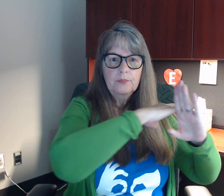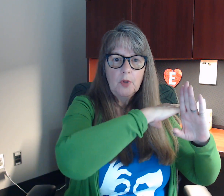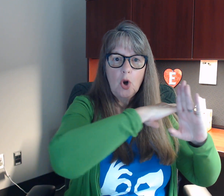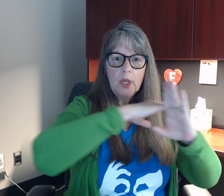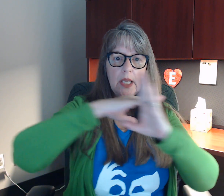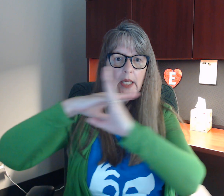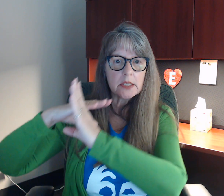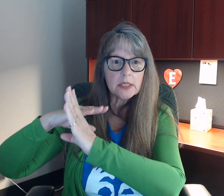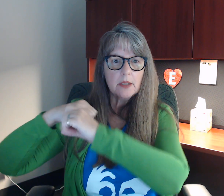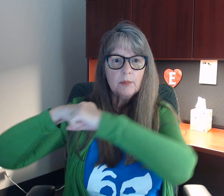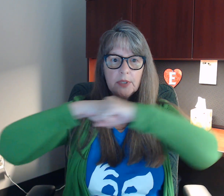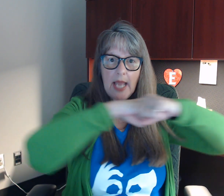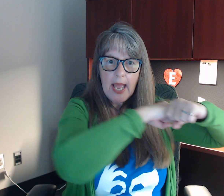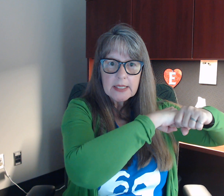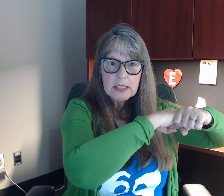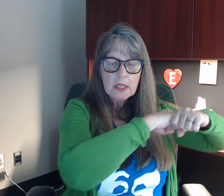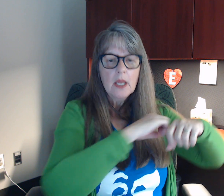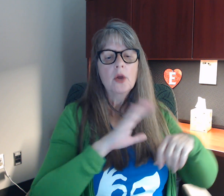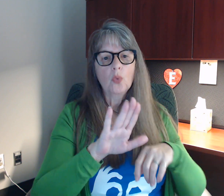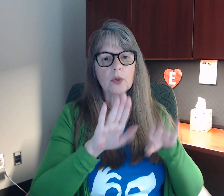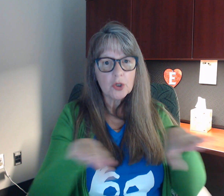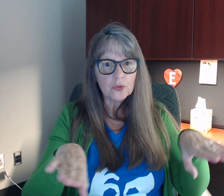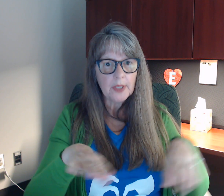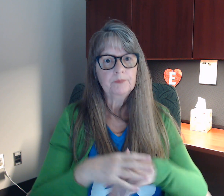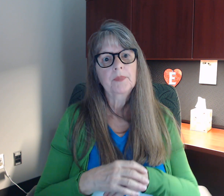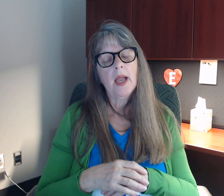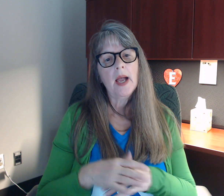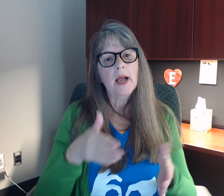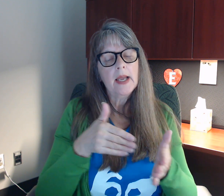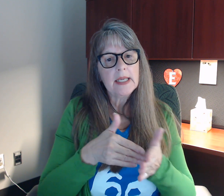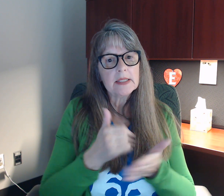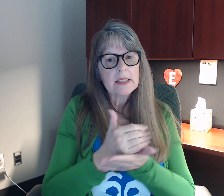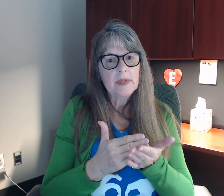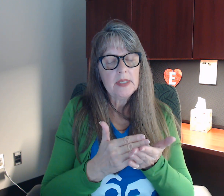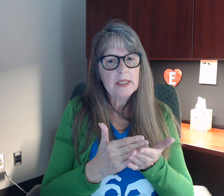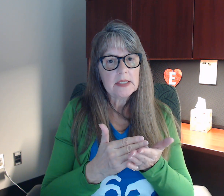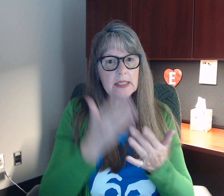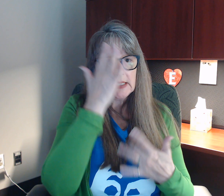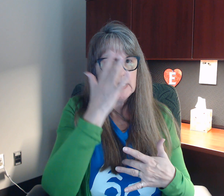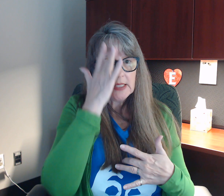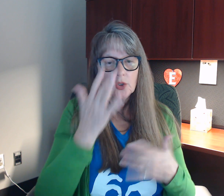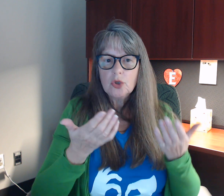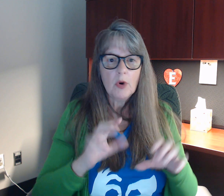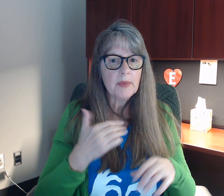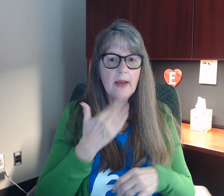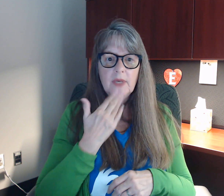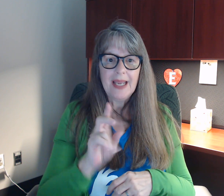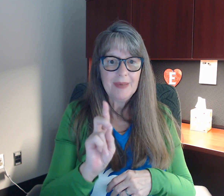guard against, protect your children against some of these diseases. You don't want them to have